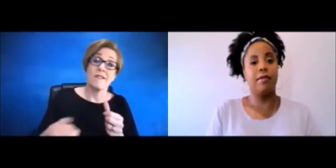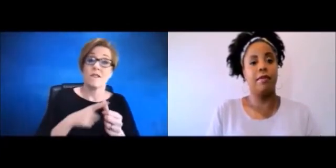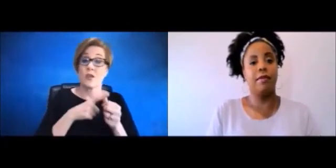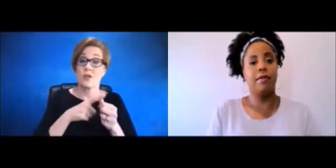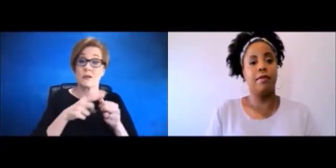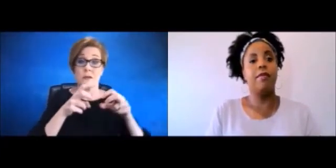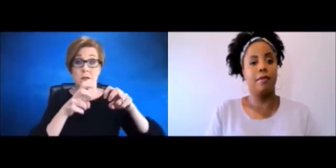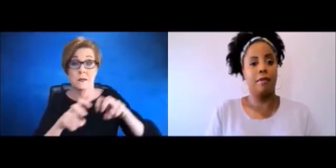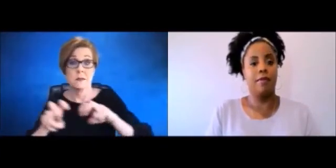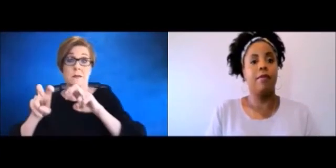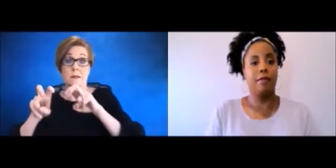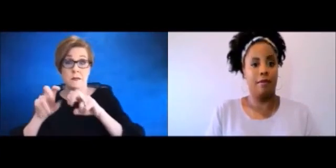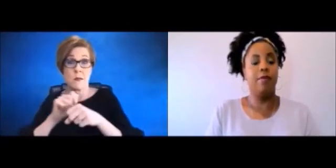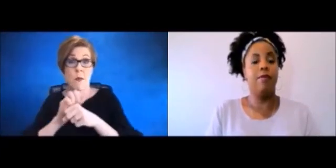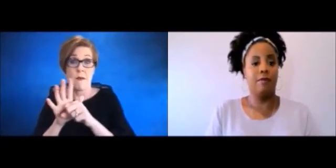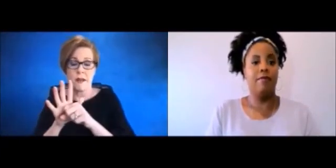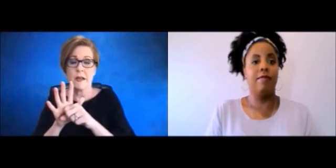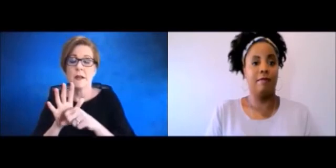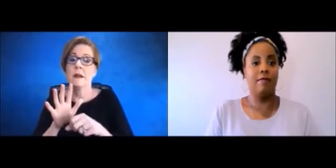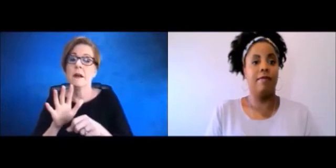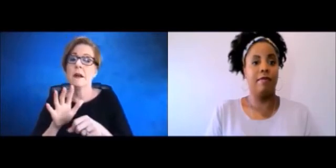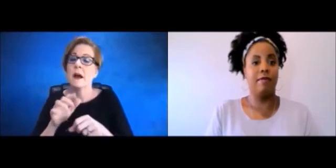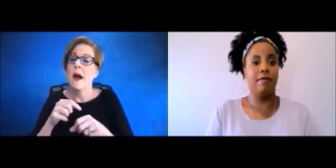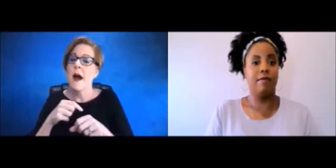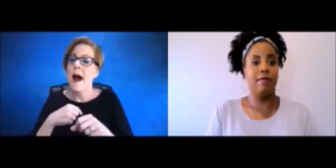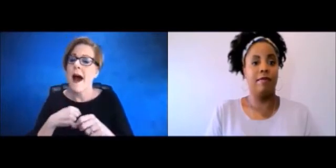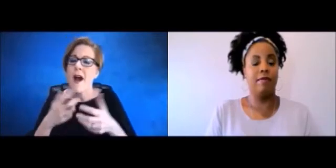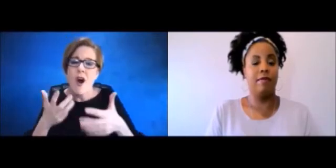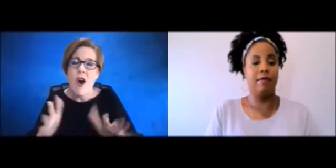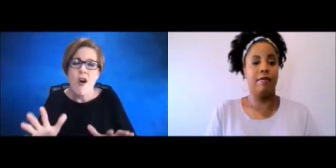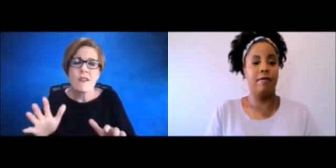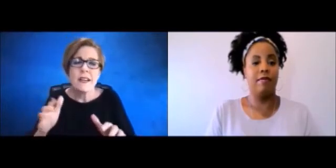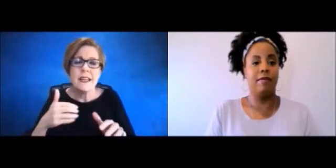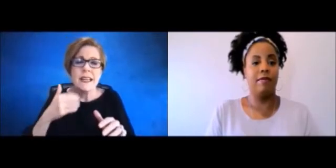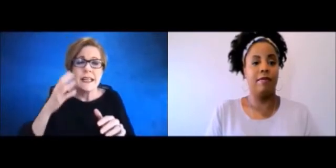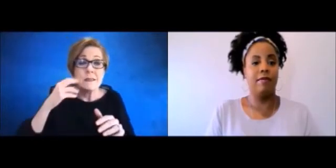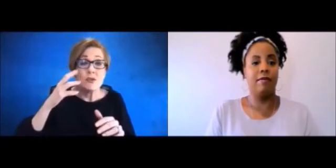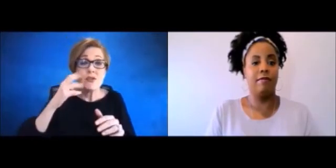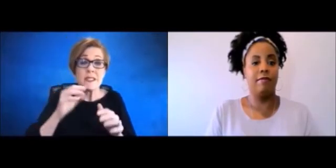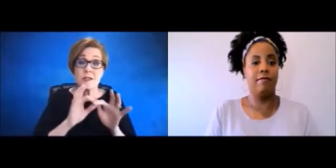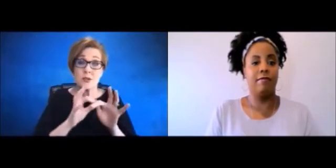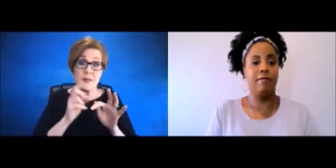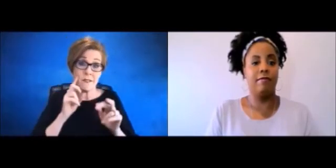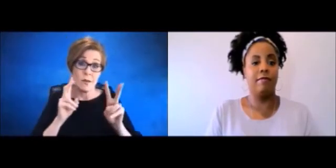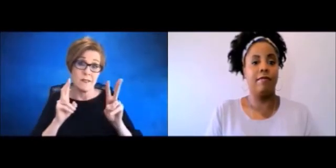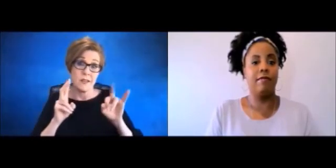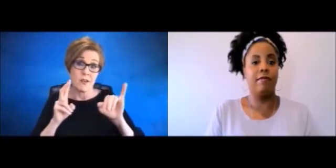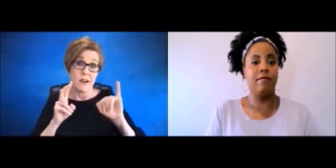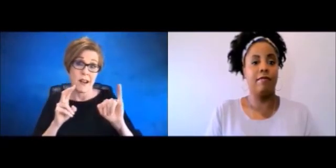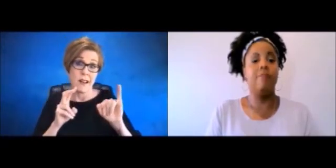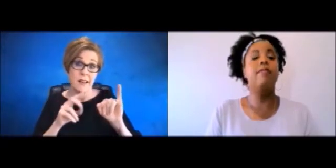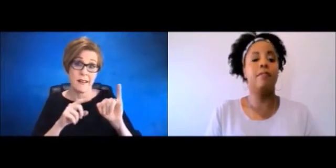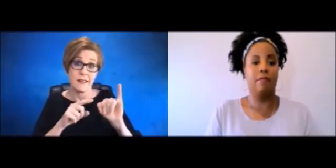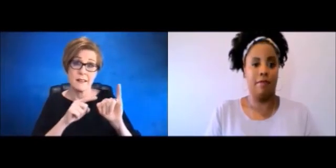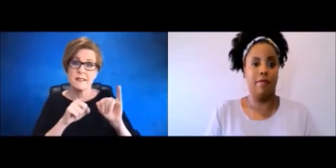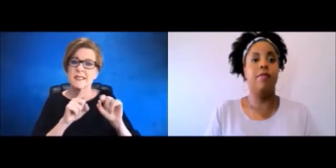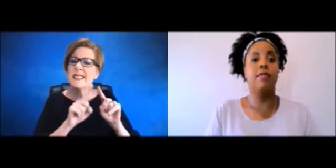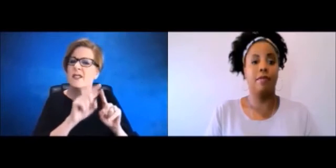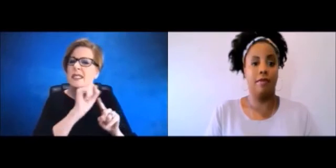and the transition started, I had already experienced working in different settings through video remote interpreting. So I had already kind